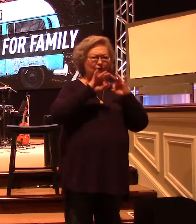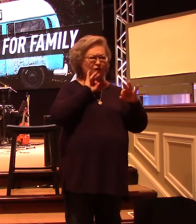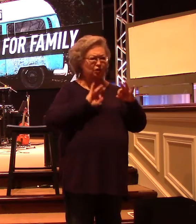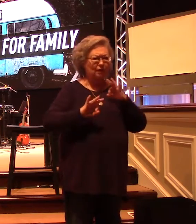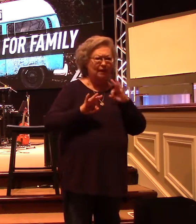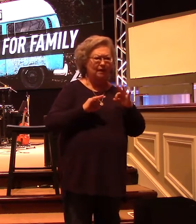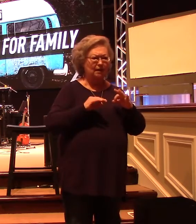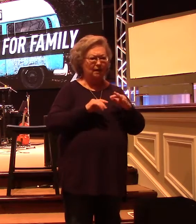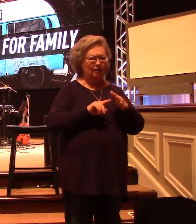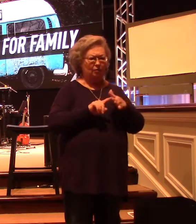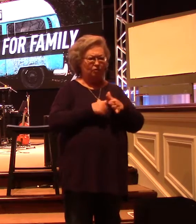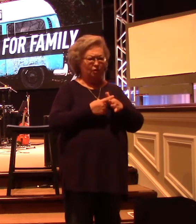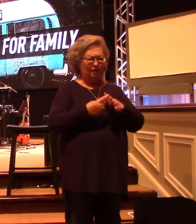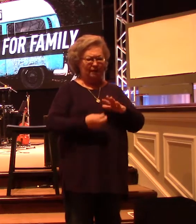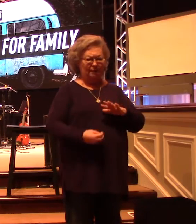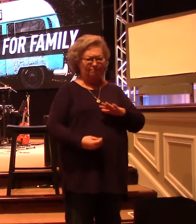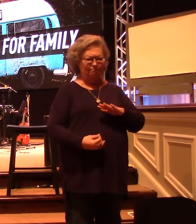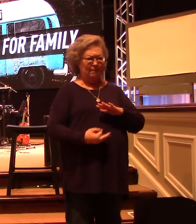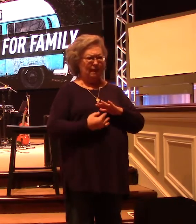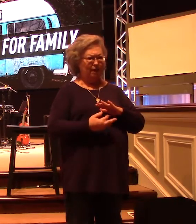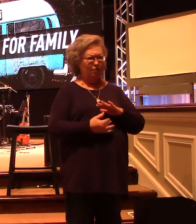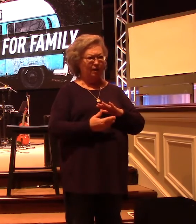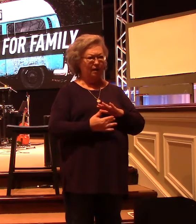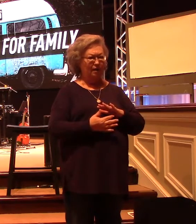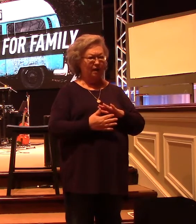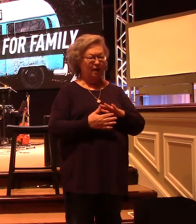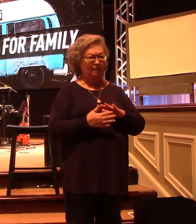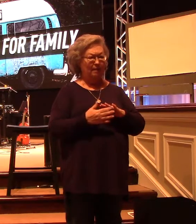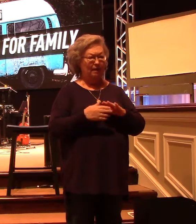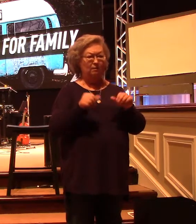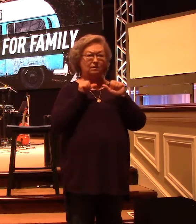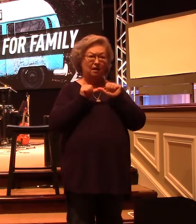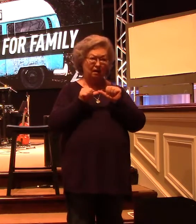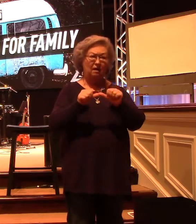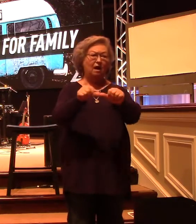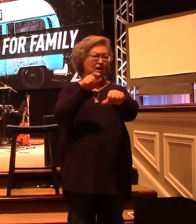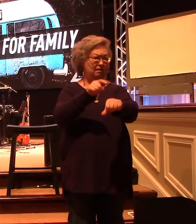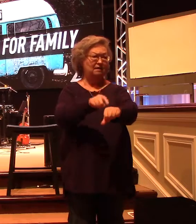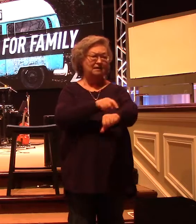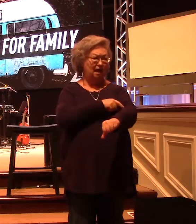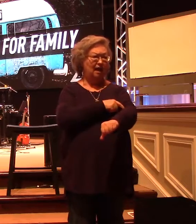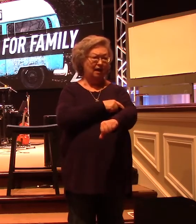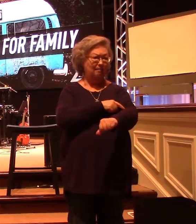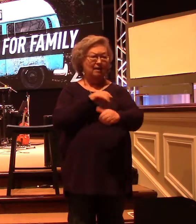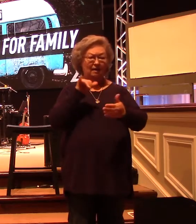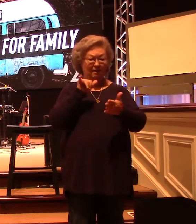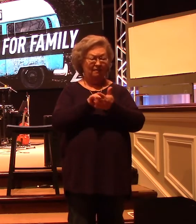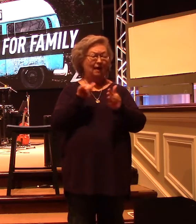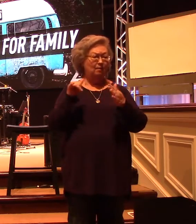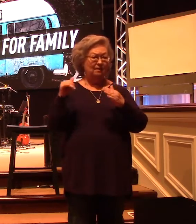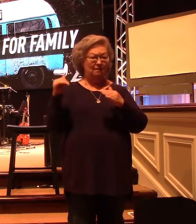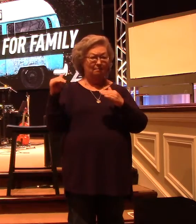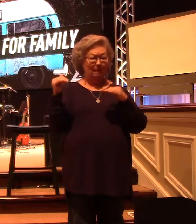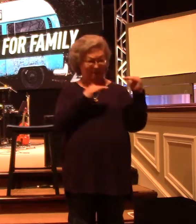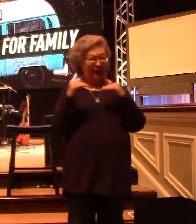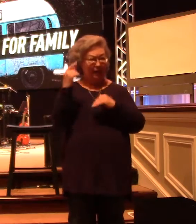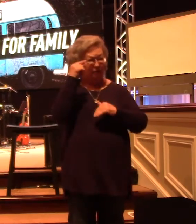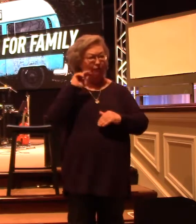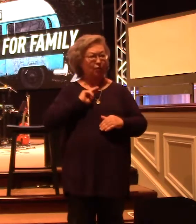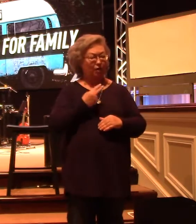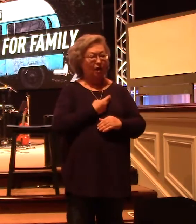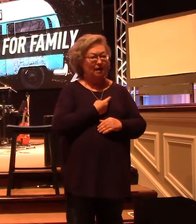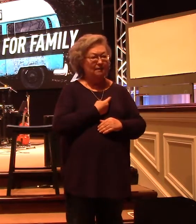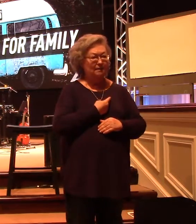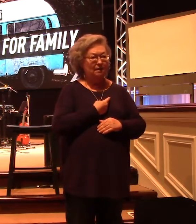weeks. We're talking a very, very long time that this was a battle for us. And so I started praying, and I was like, God, I need